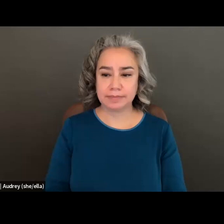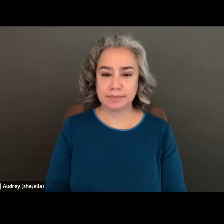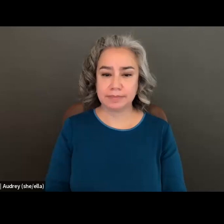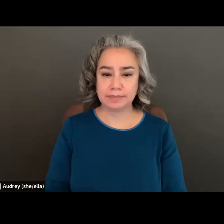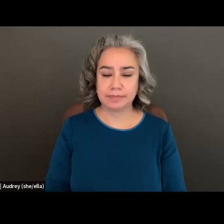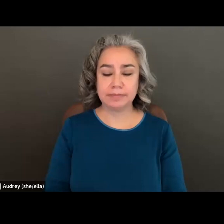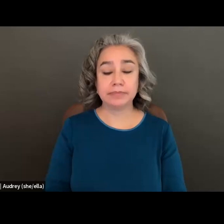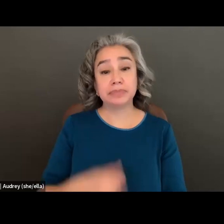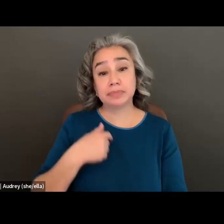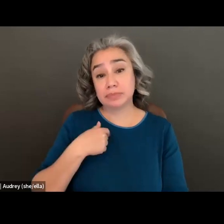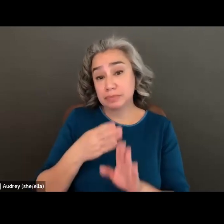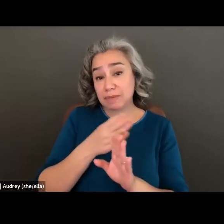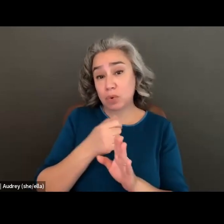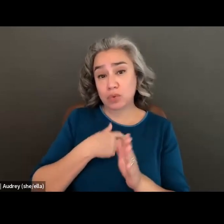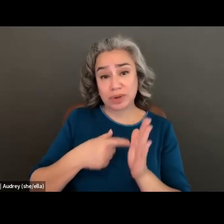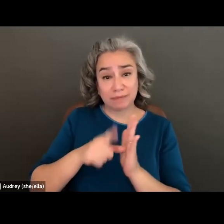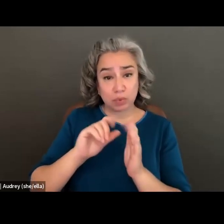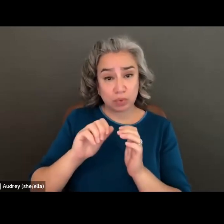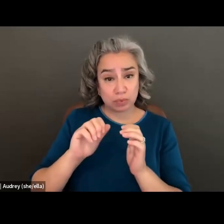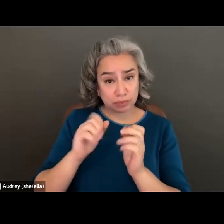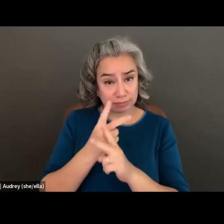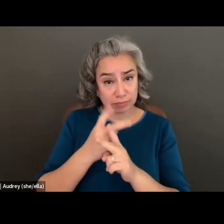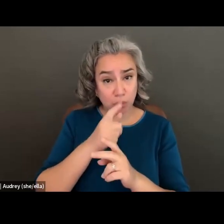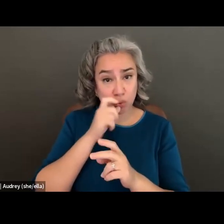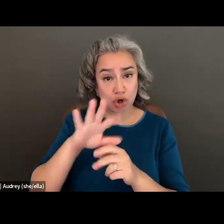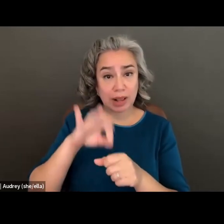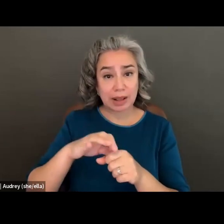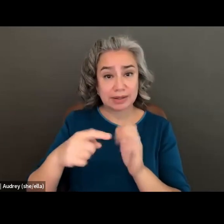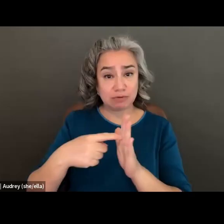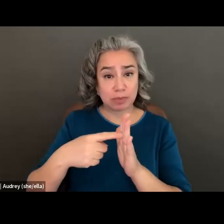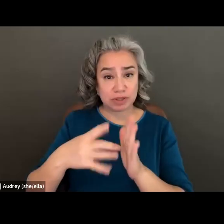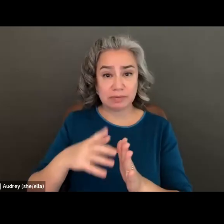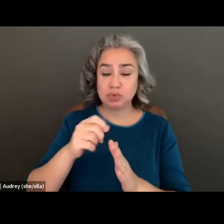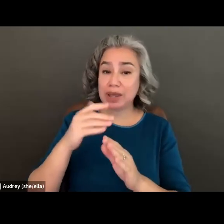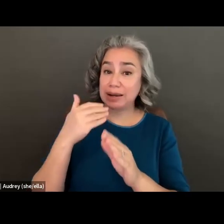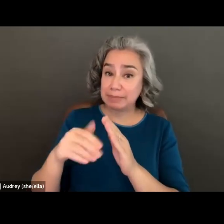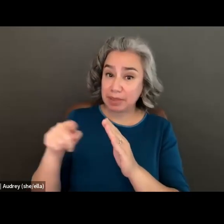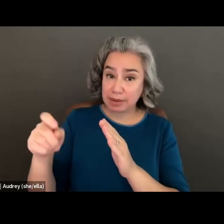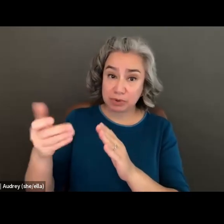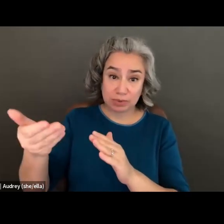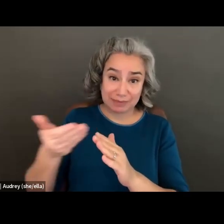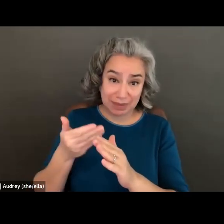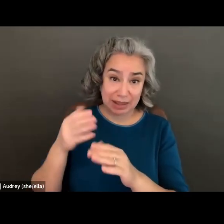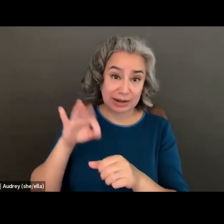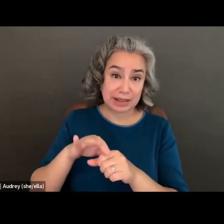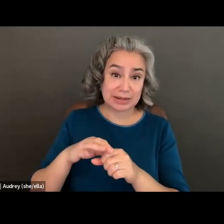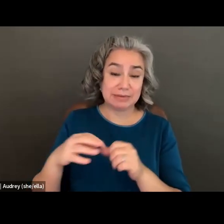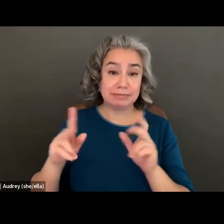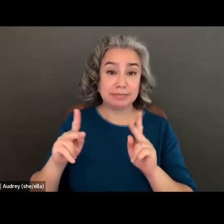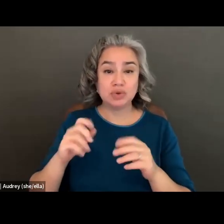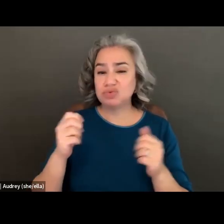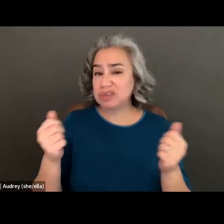Earlier, we reviewed how to find out who your elected representatives are. You can email them to invite your elected officials to everything